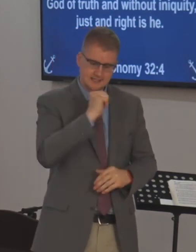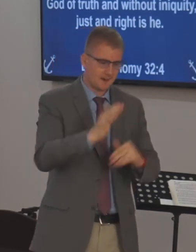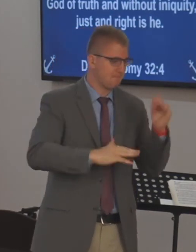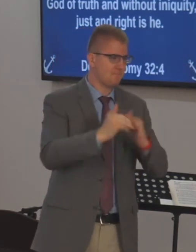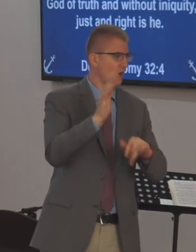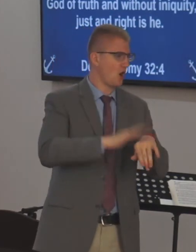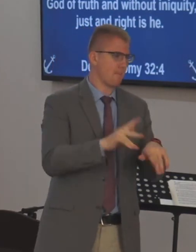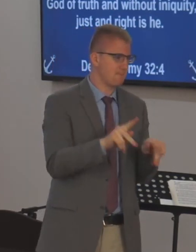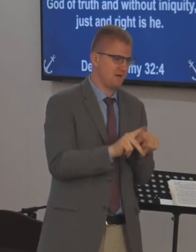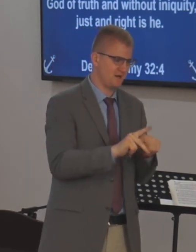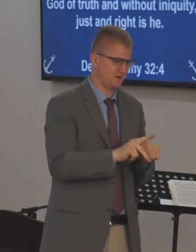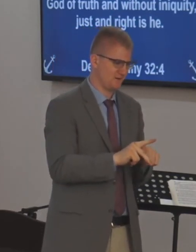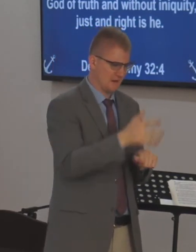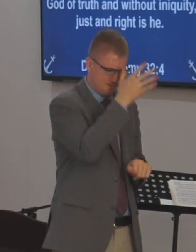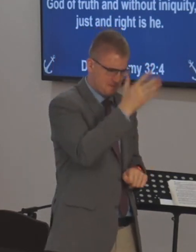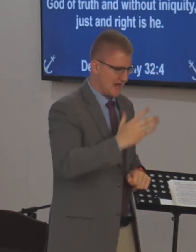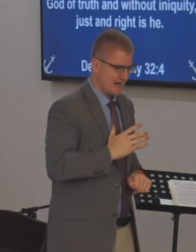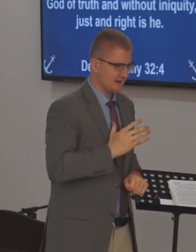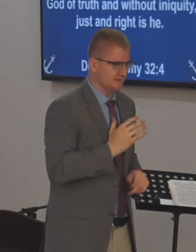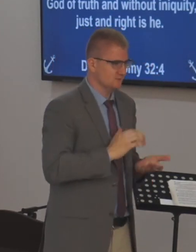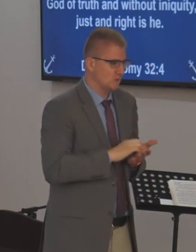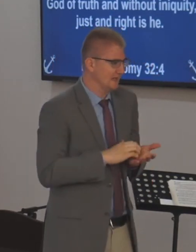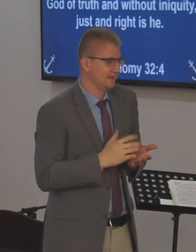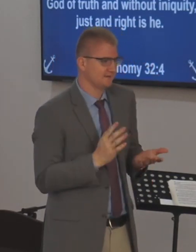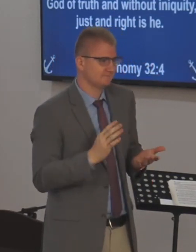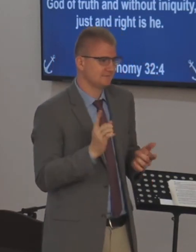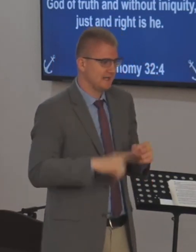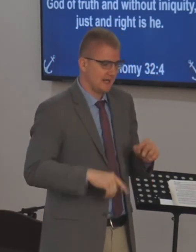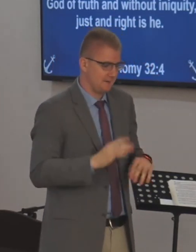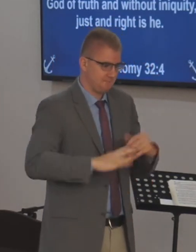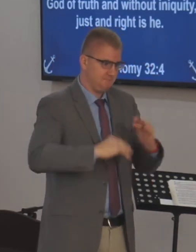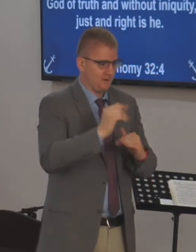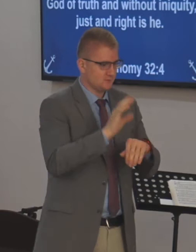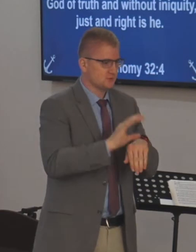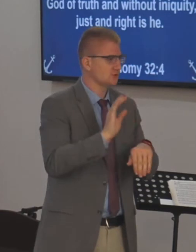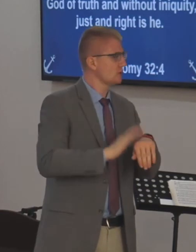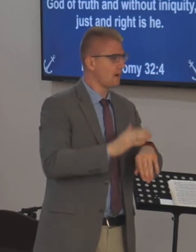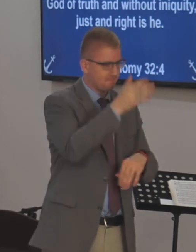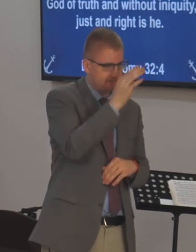man. And you study that. And if you want to really see it clear,